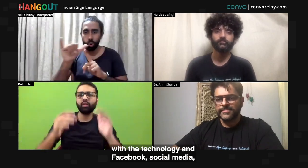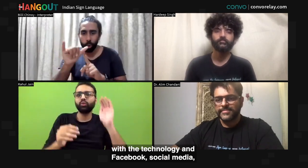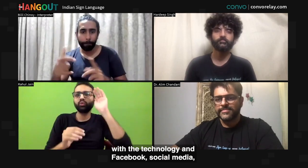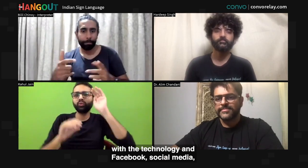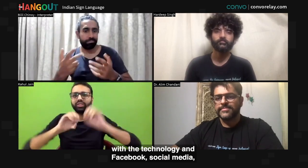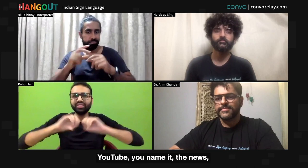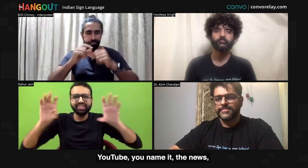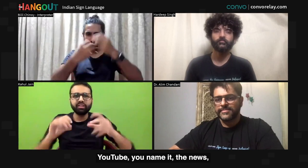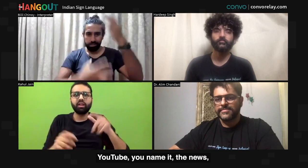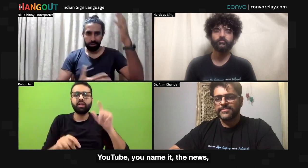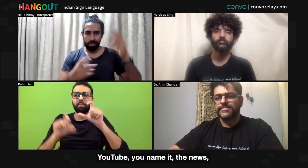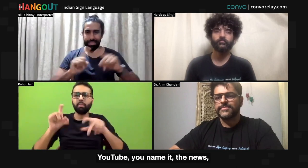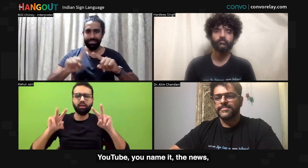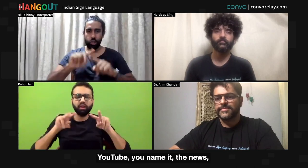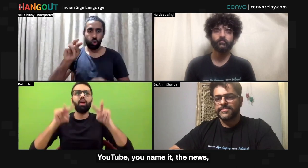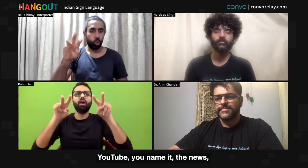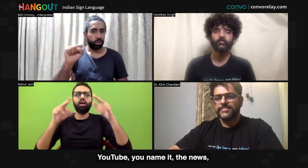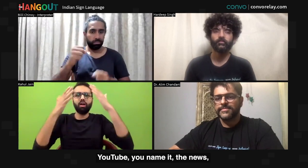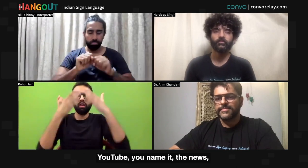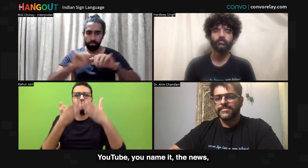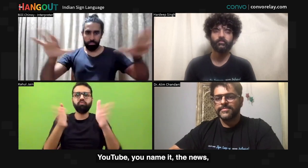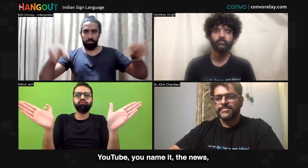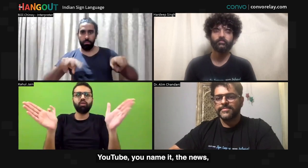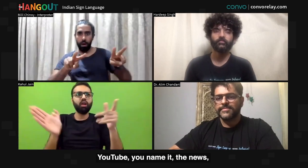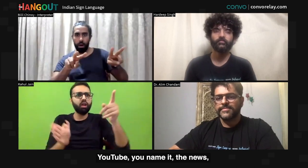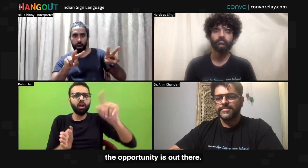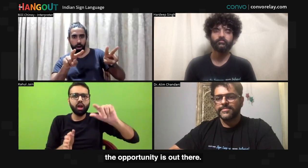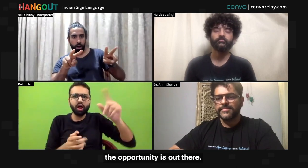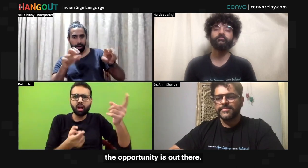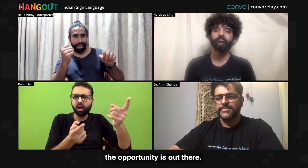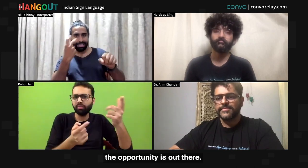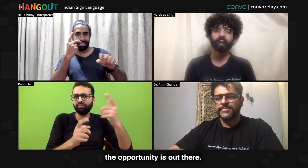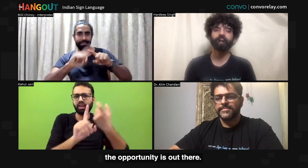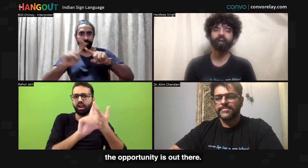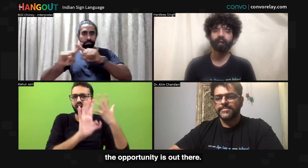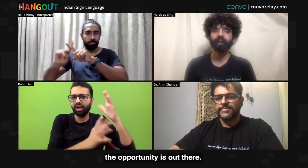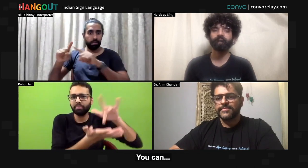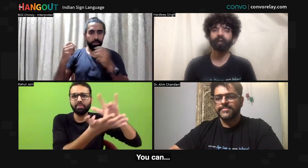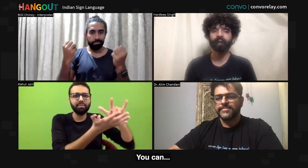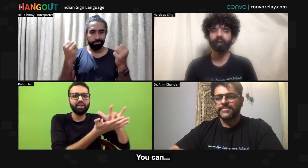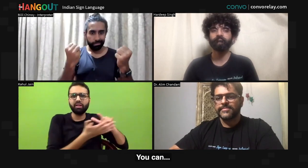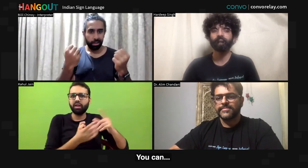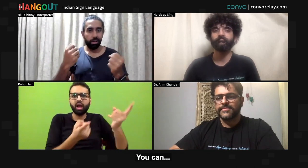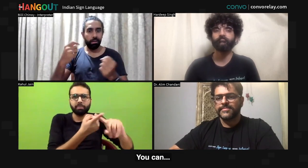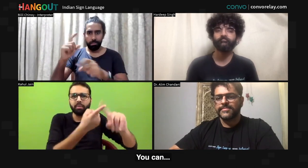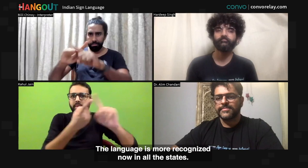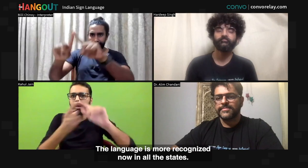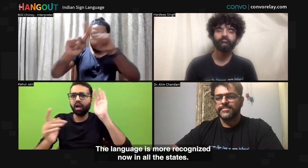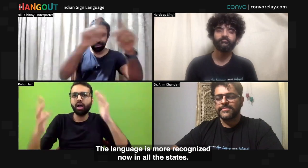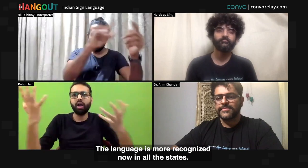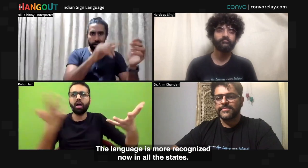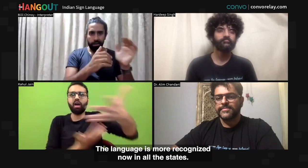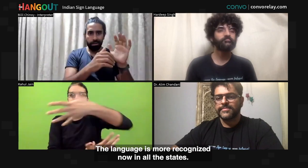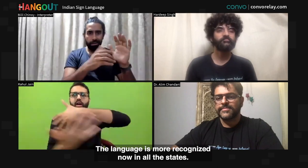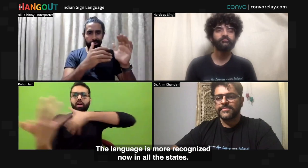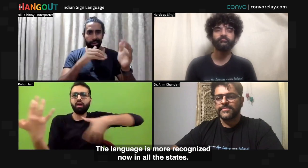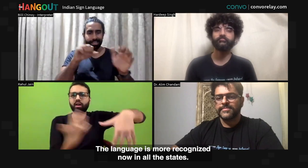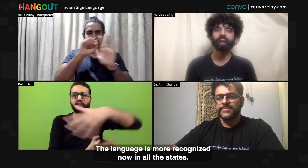media, YouTube, you name it. The news, the opportunity is out there. can, you, the language is more recognized